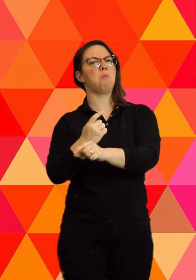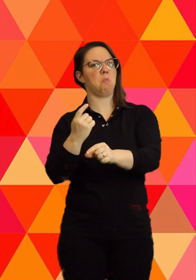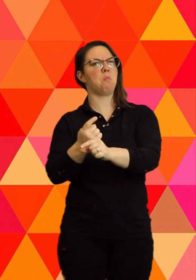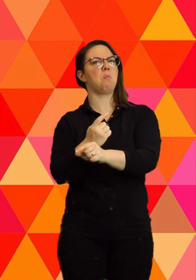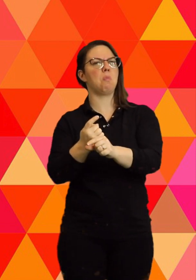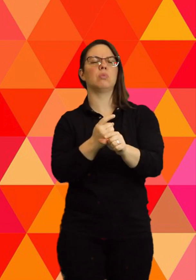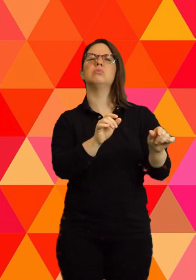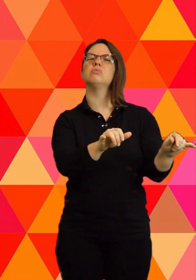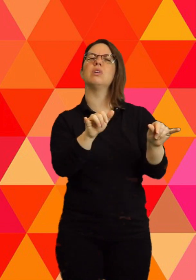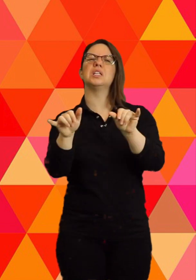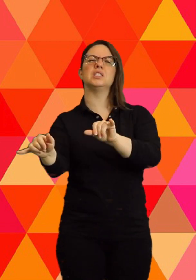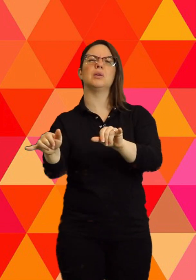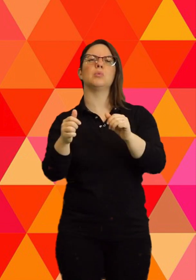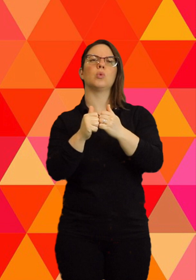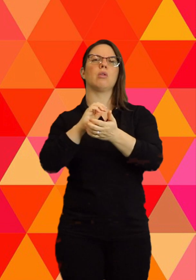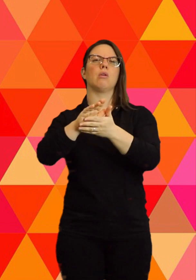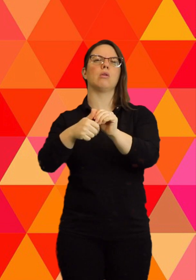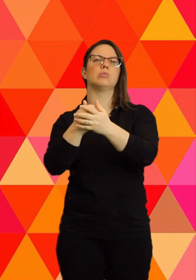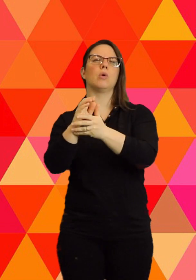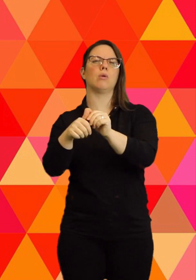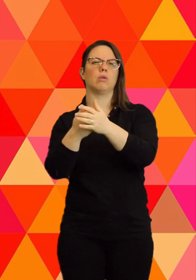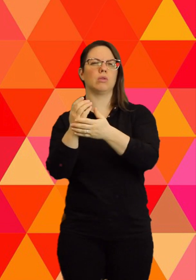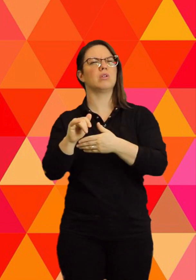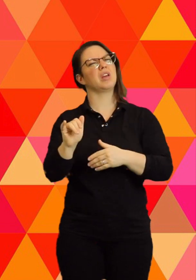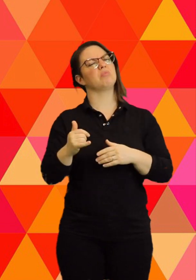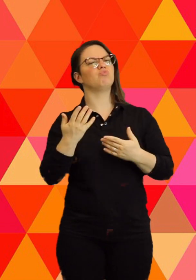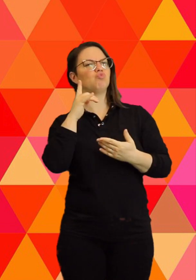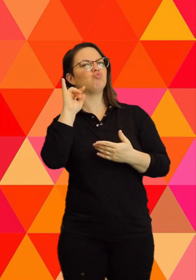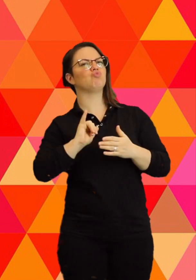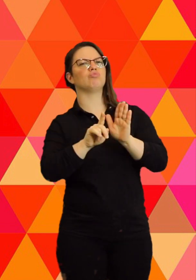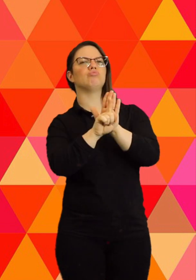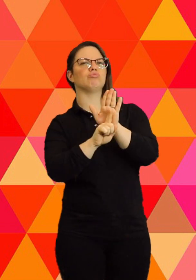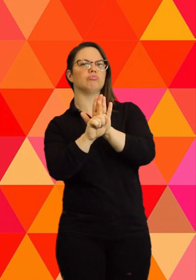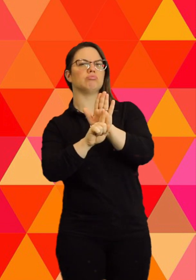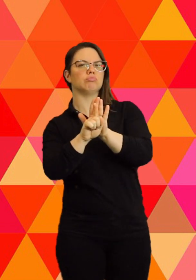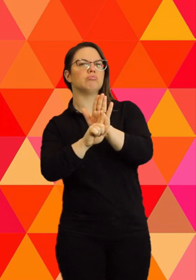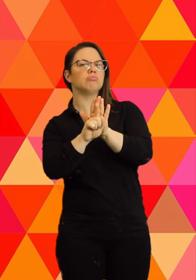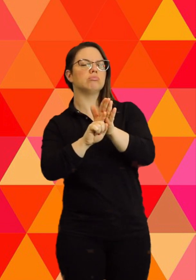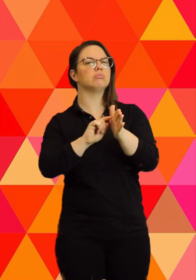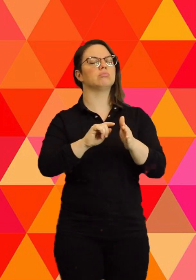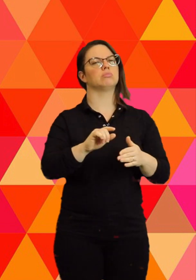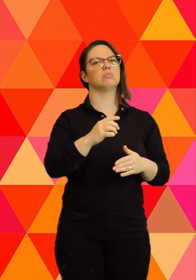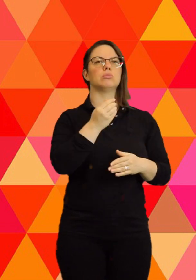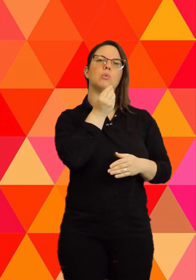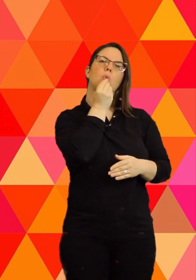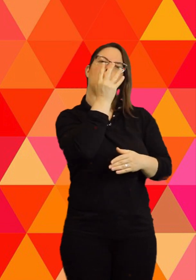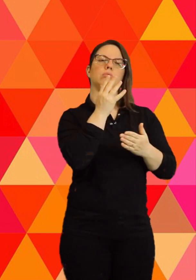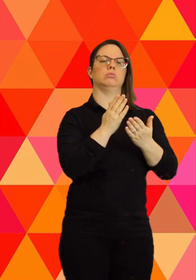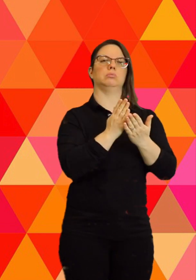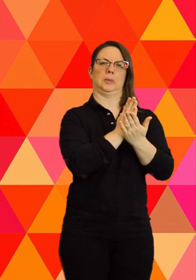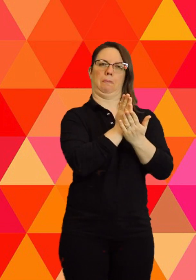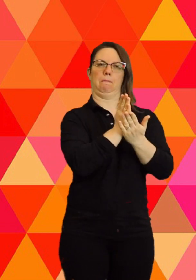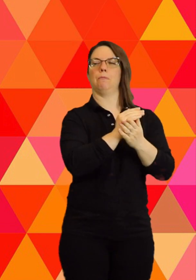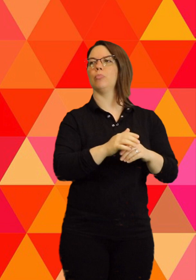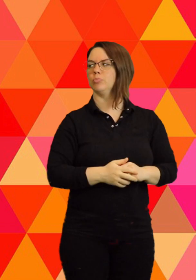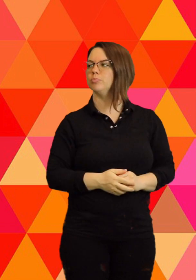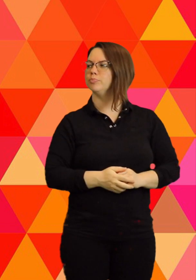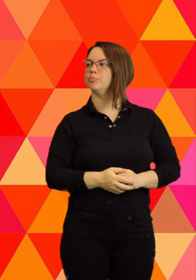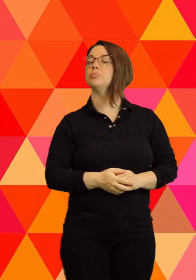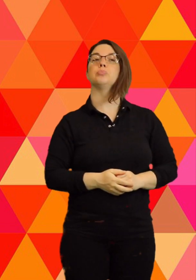about the same temperature you wash your hands with. With the yeast, we're going to take a small scoop, so the same